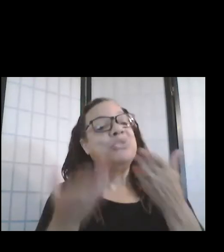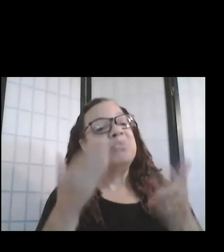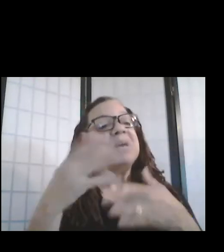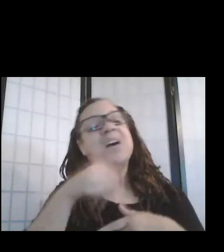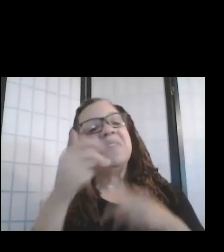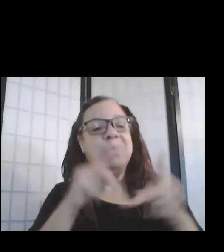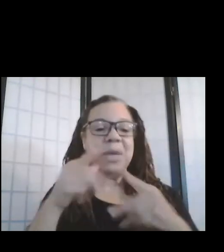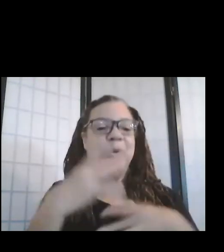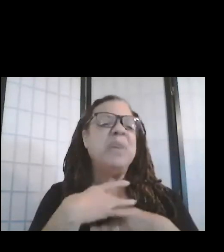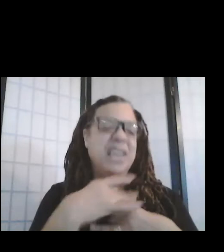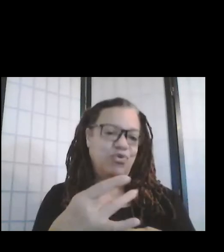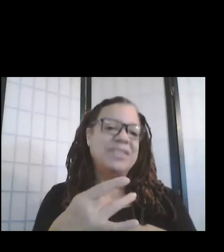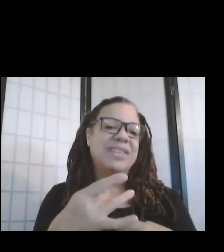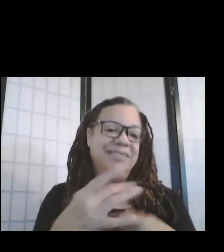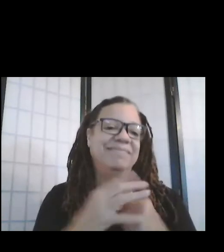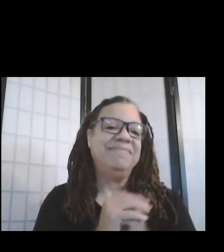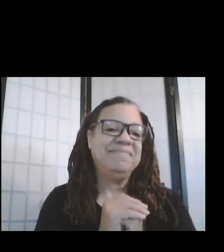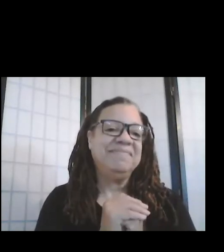reader?